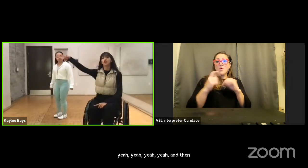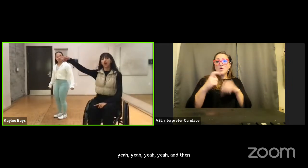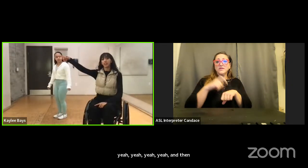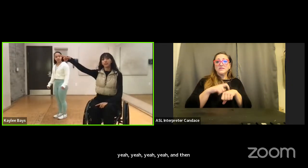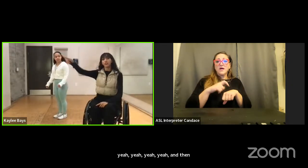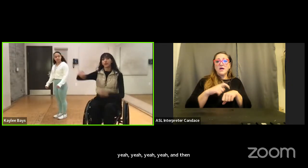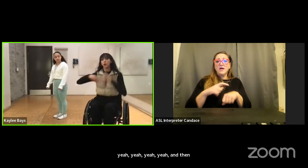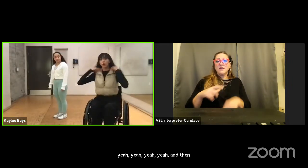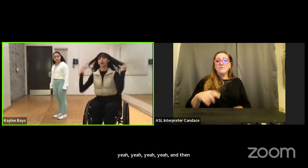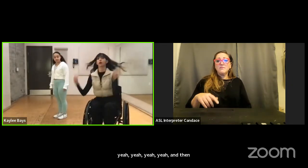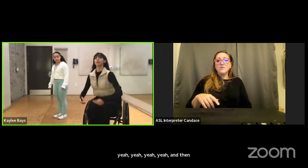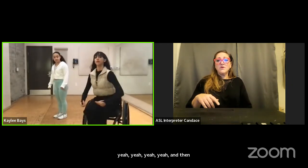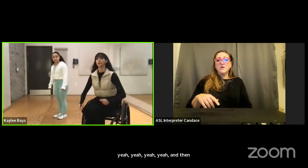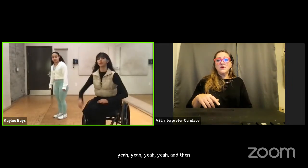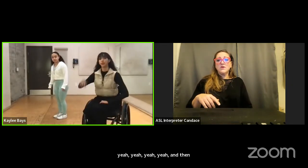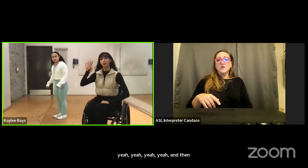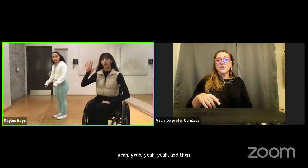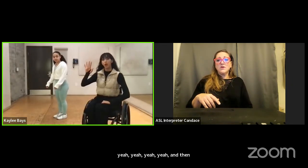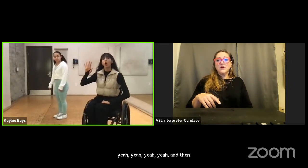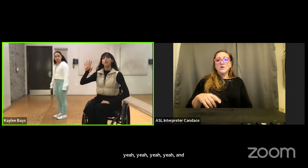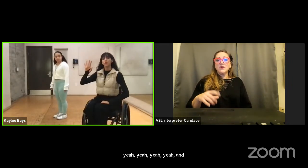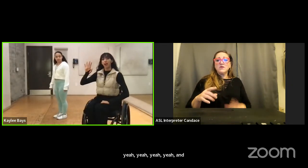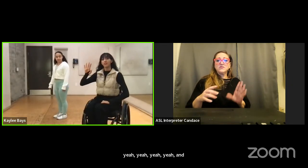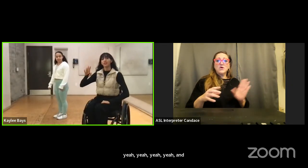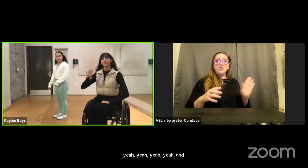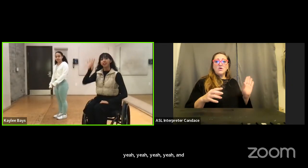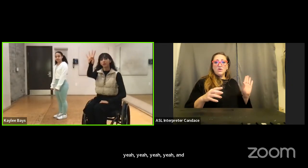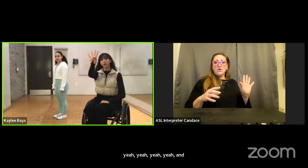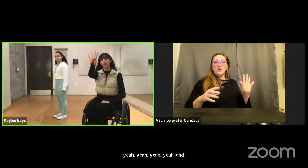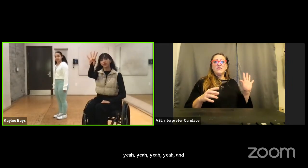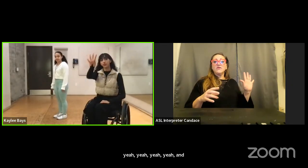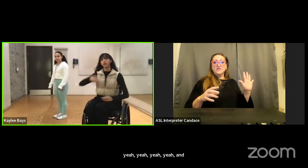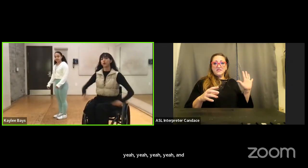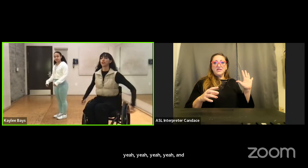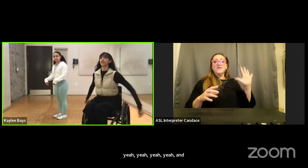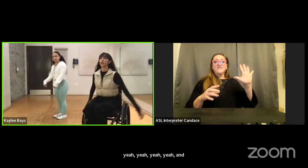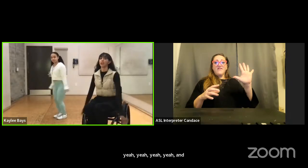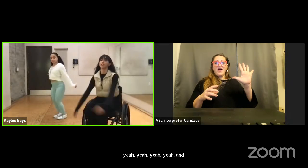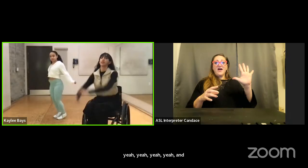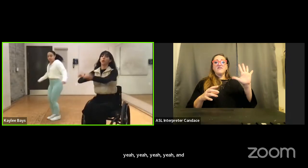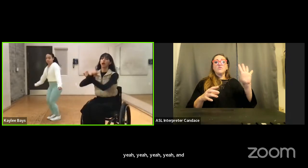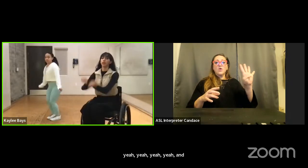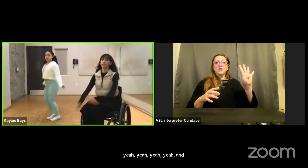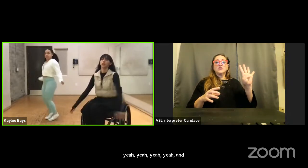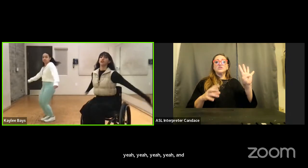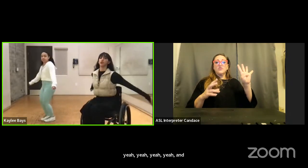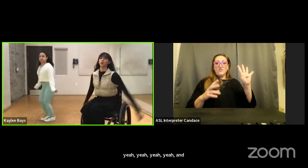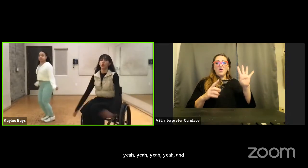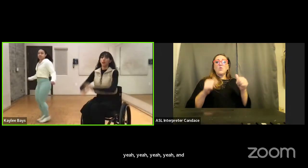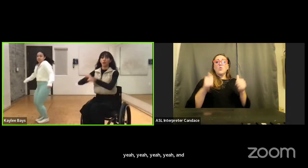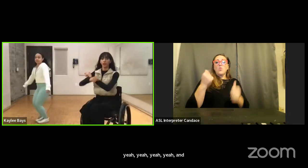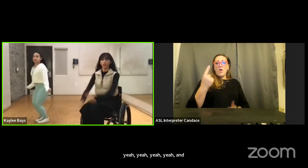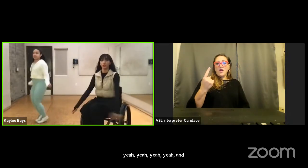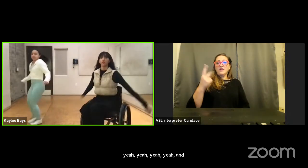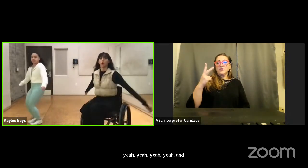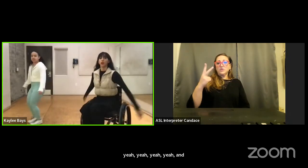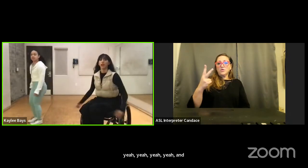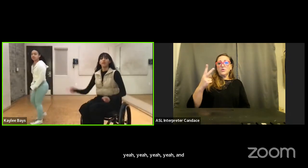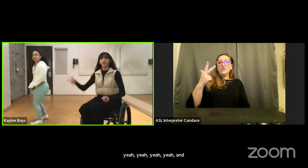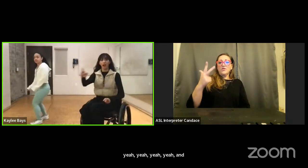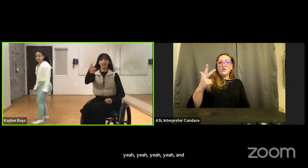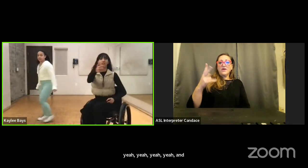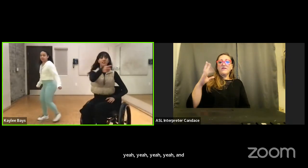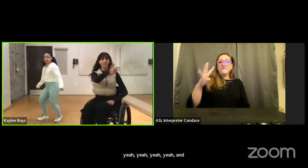here, tugging to the corner. Five, six, we're going to do four plus. One, two, three,